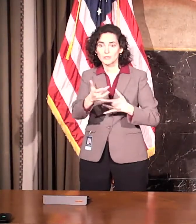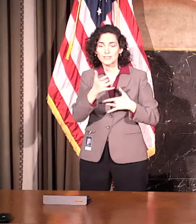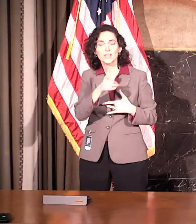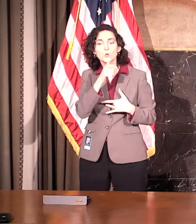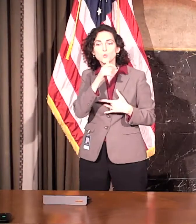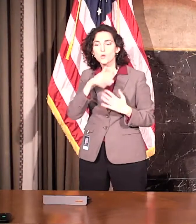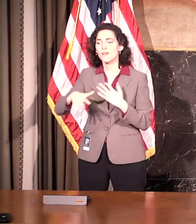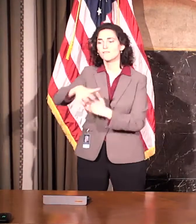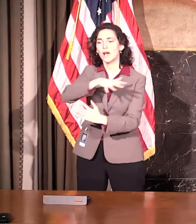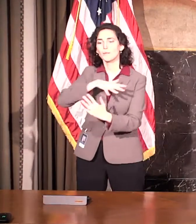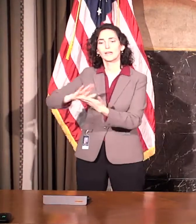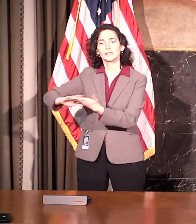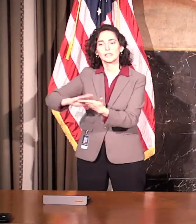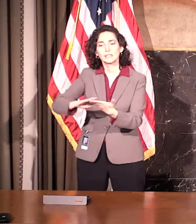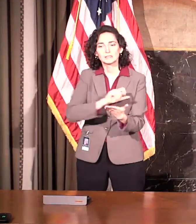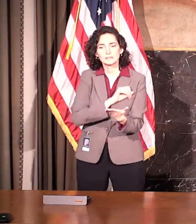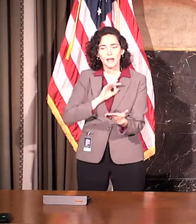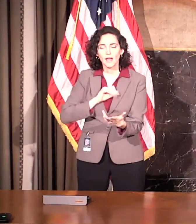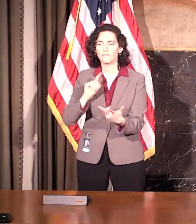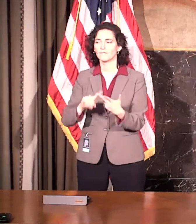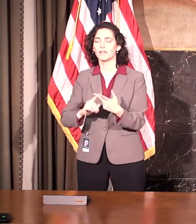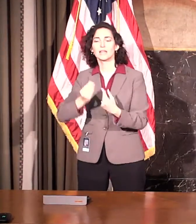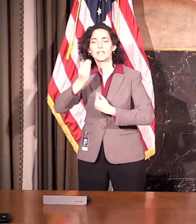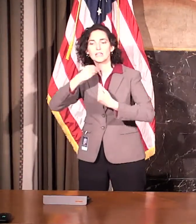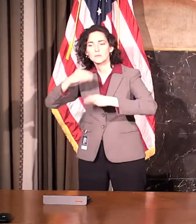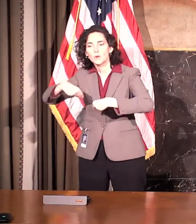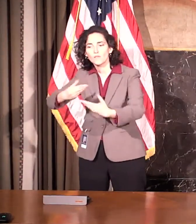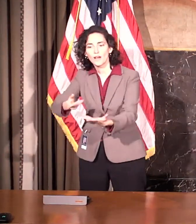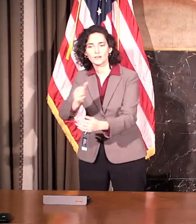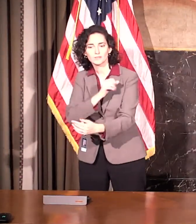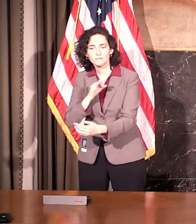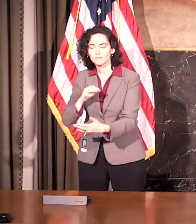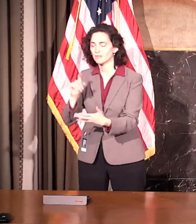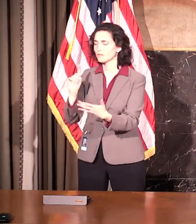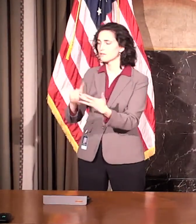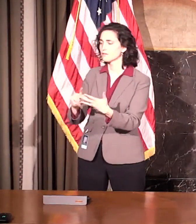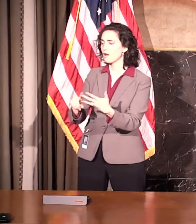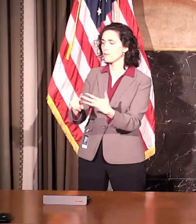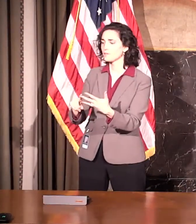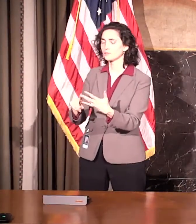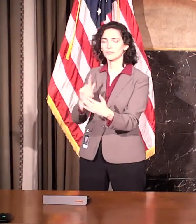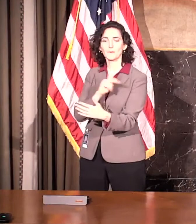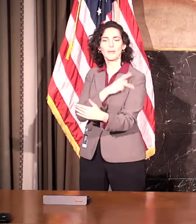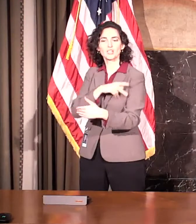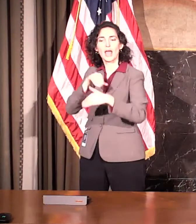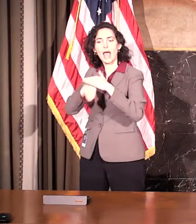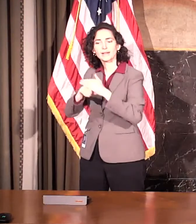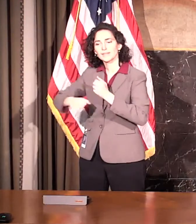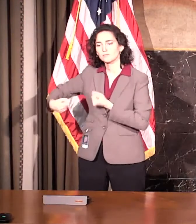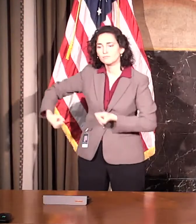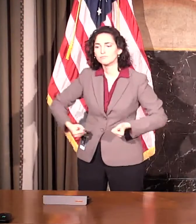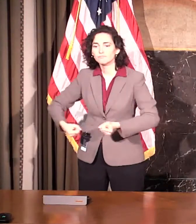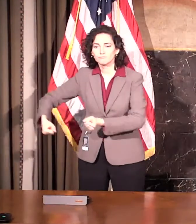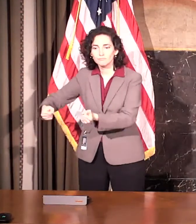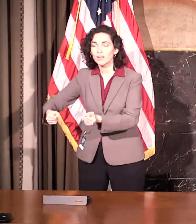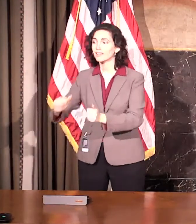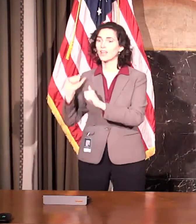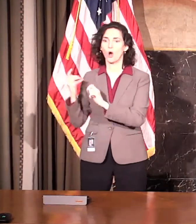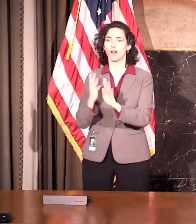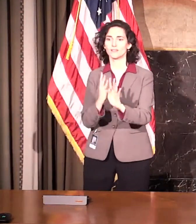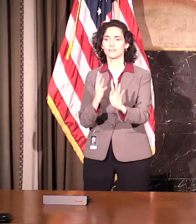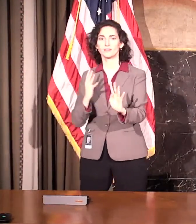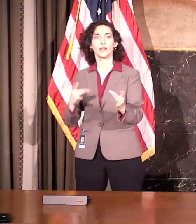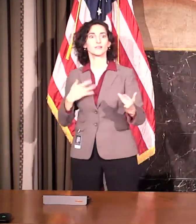staff, our dietary staff, our patient access staff, are all standing in line, excited and encouraged